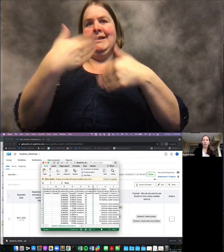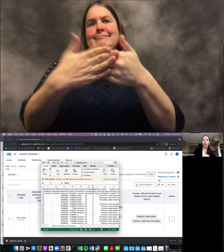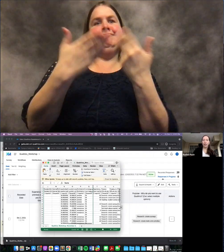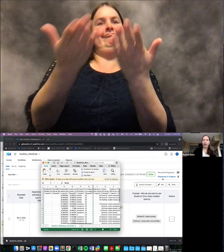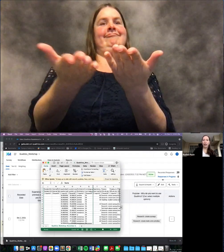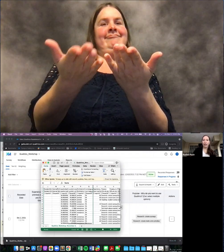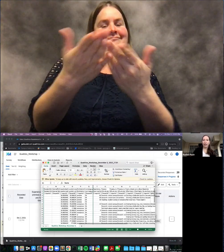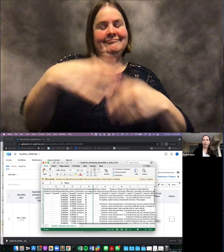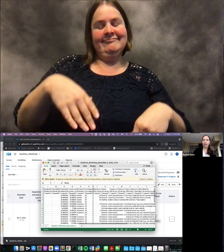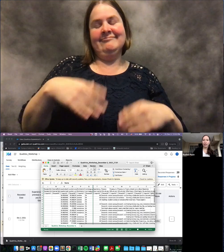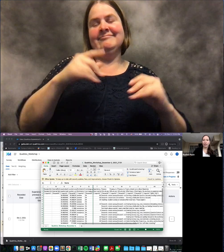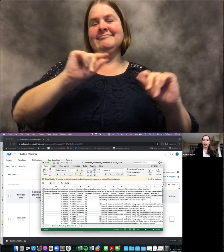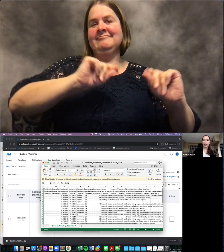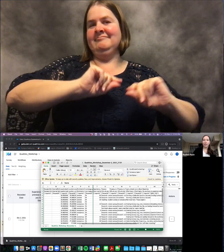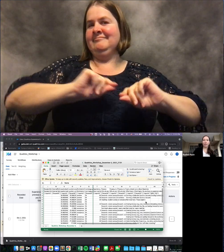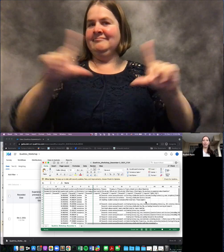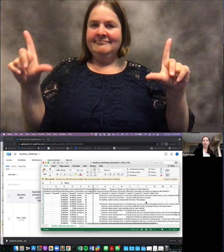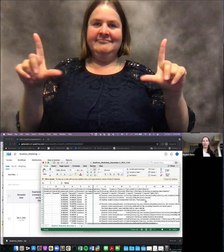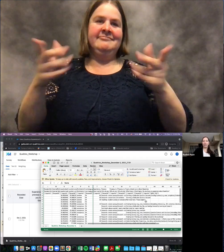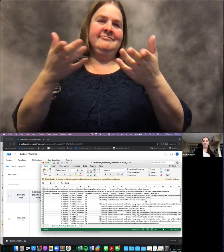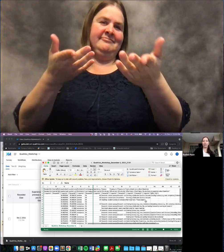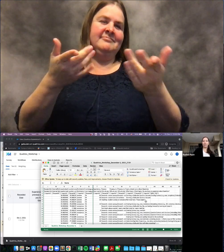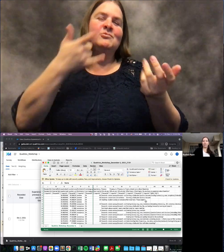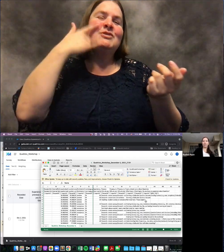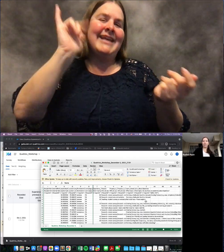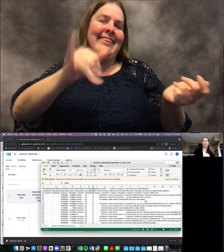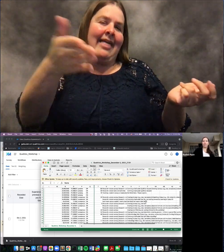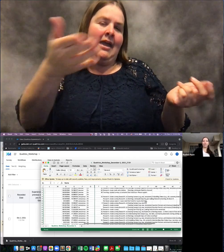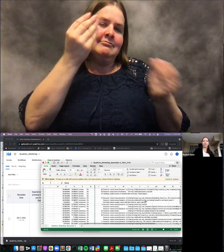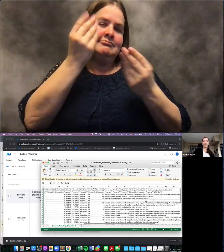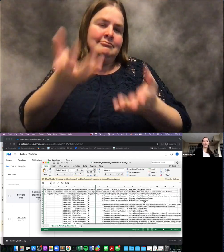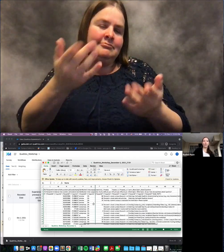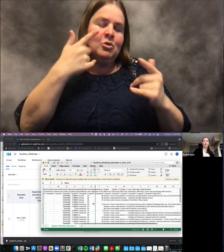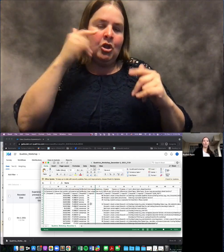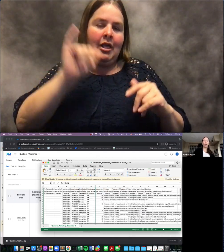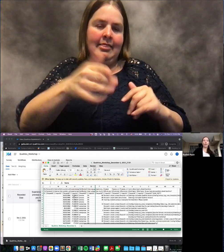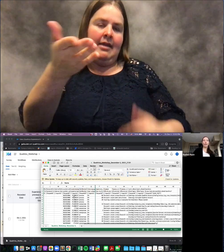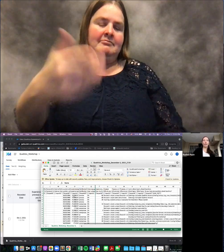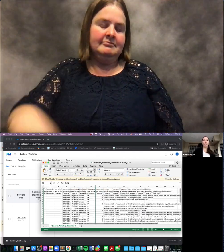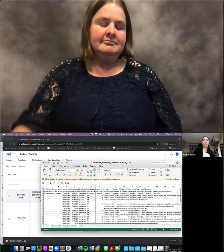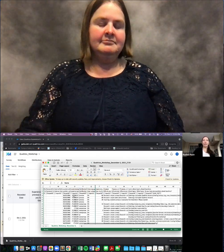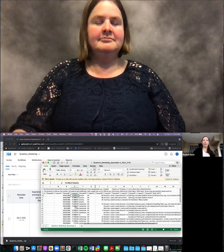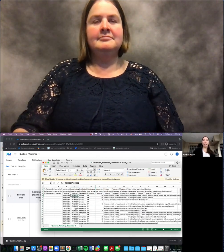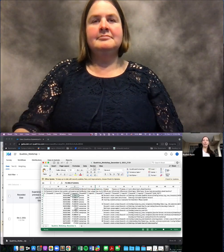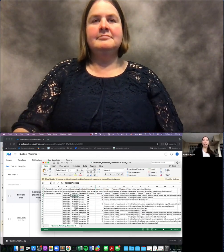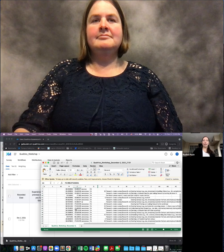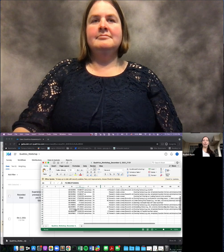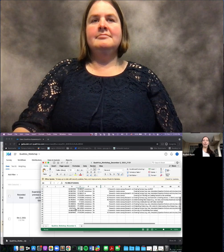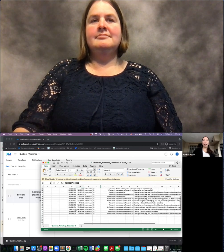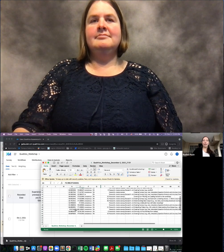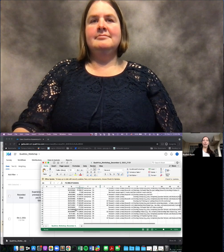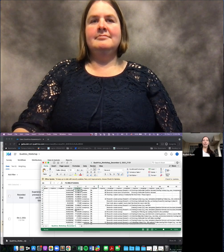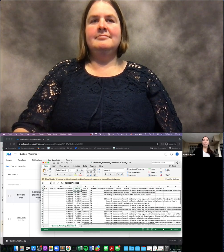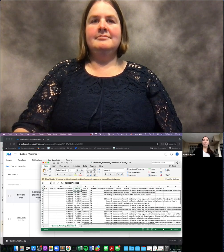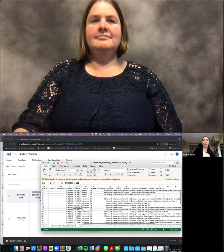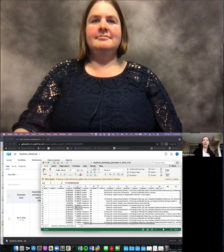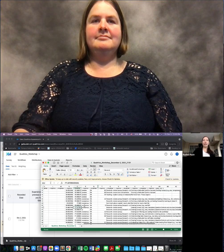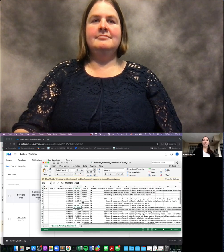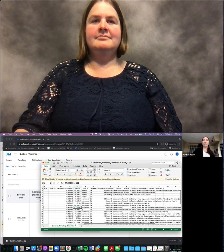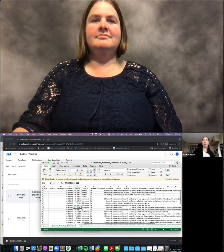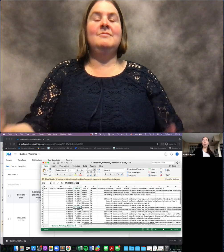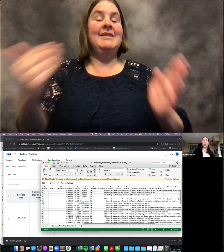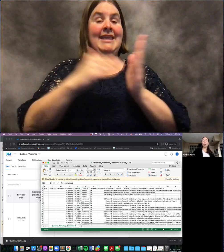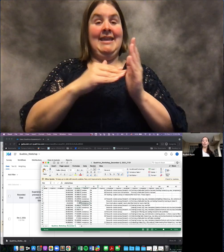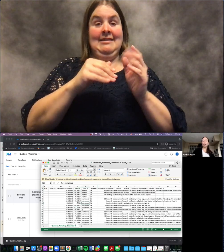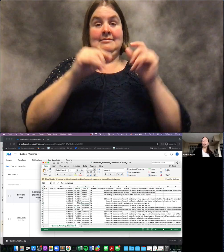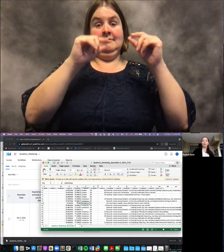it looks like something like this. So again, each line